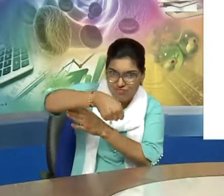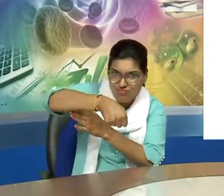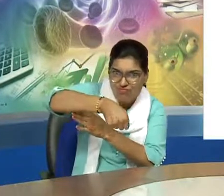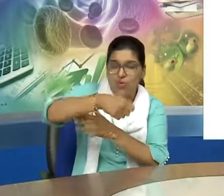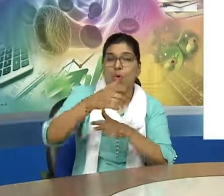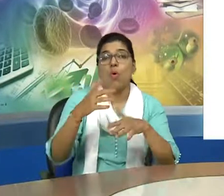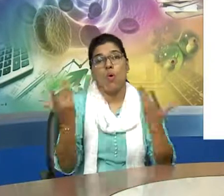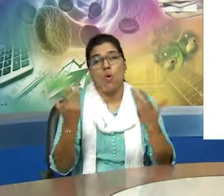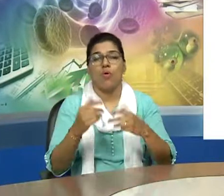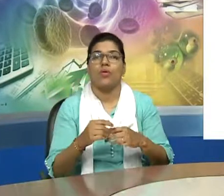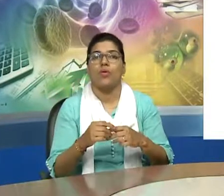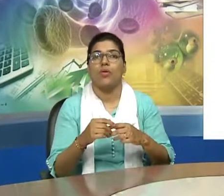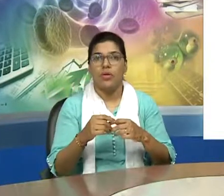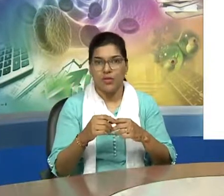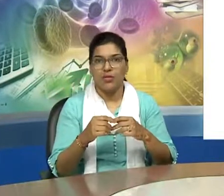Then there are also some iron,